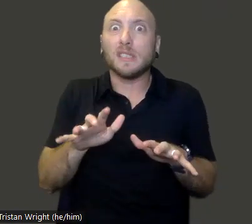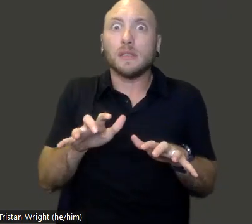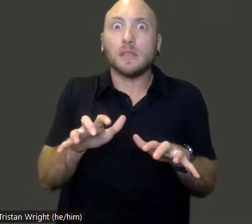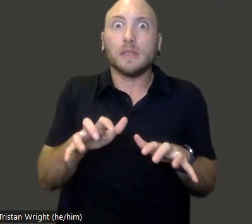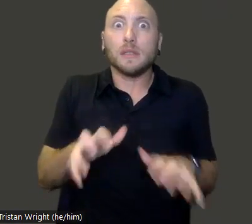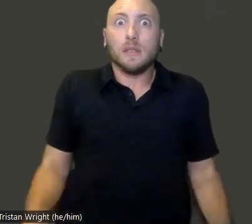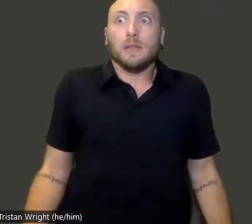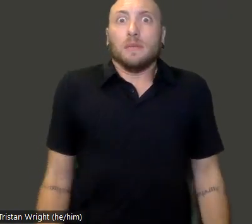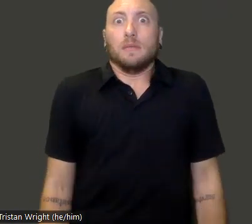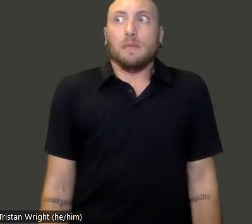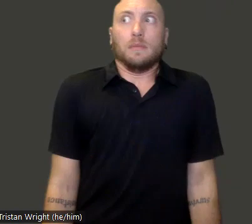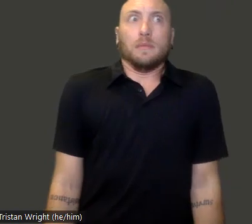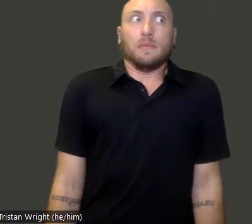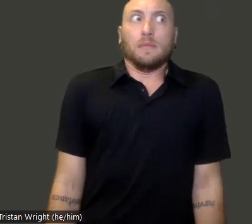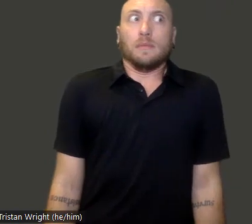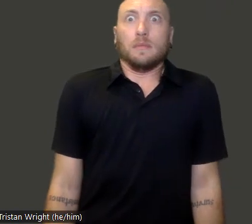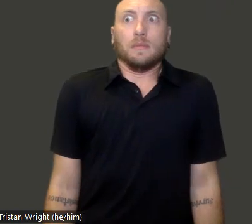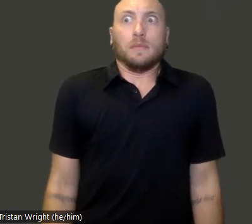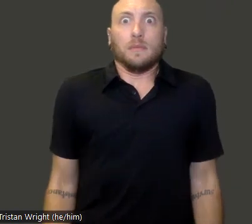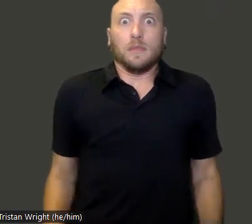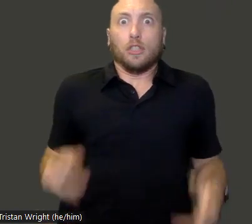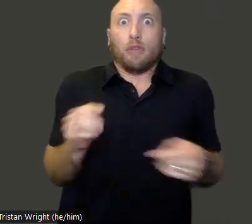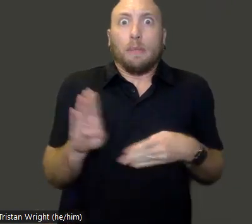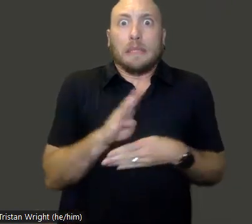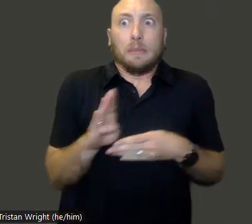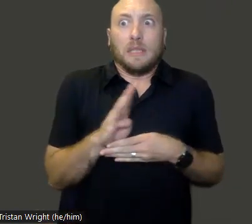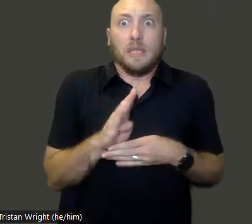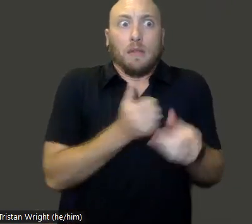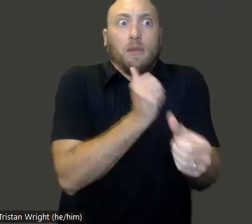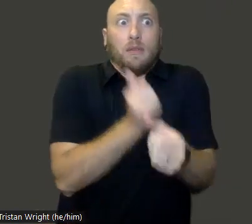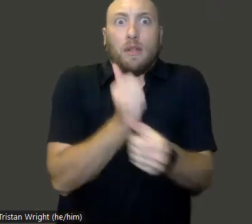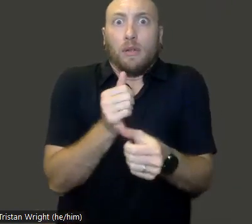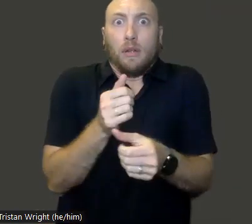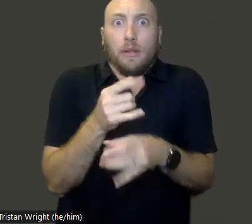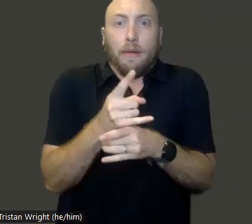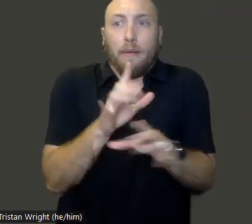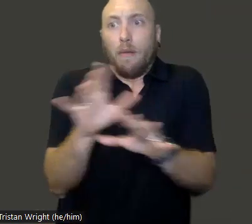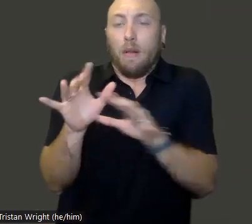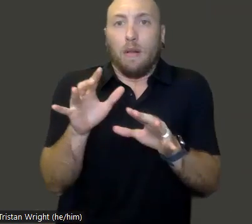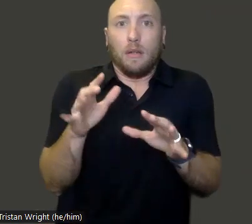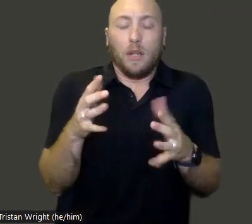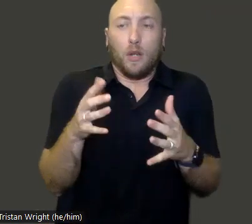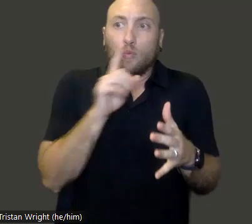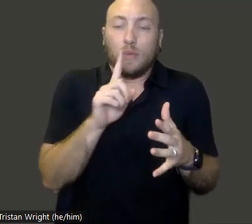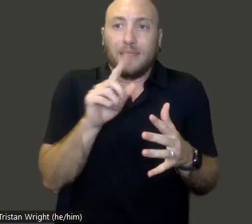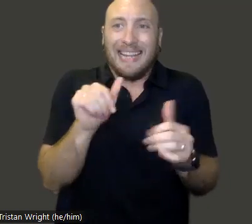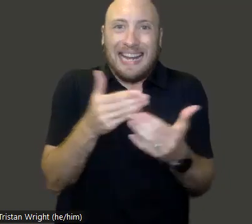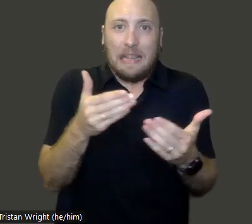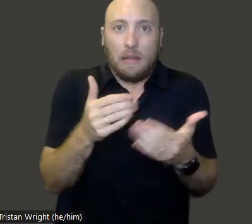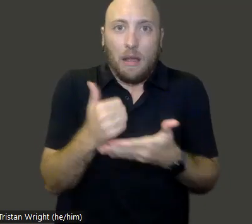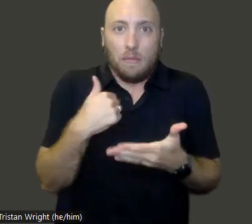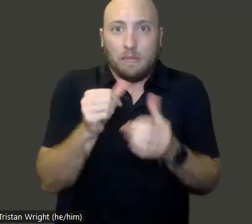my hands, trying to find stuff to do, you know, and doing whatever I could do to stay sober.